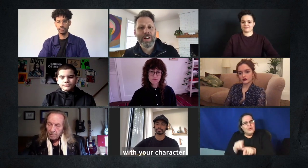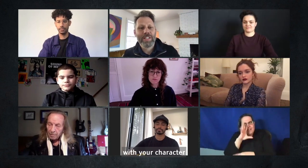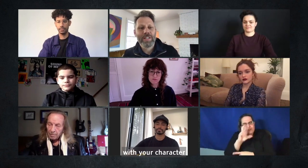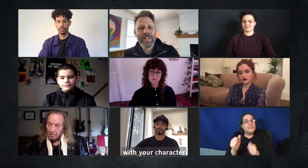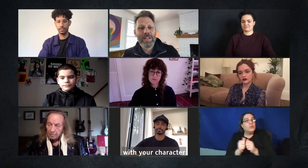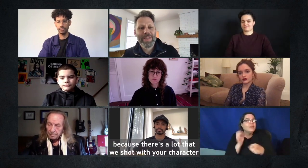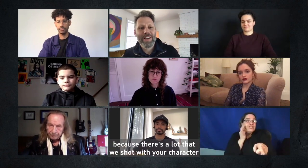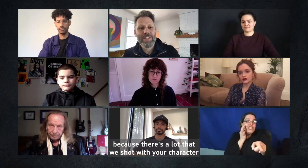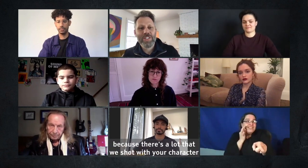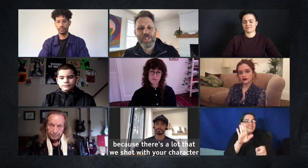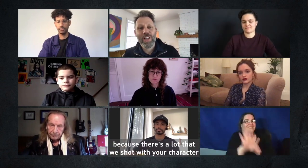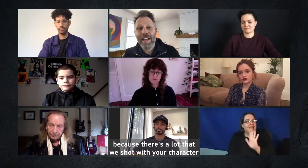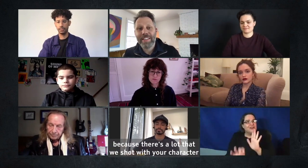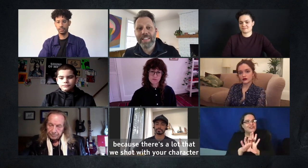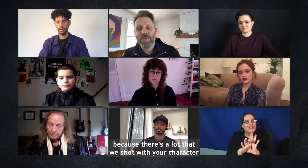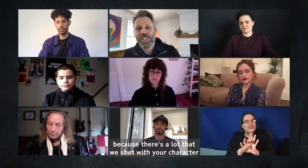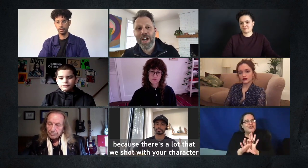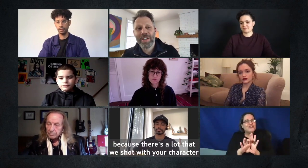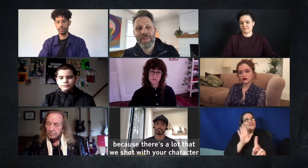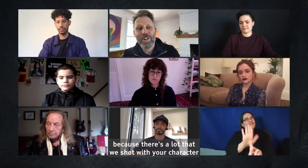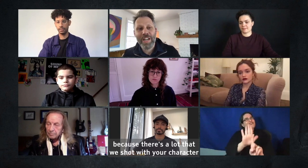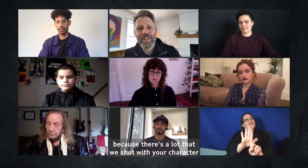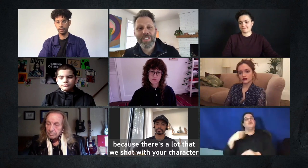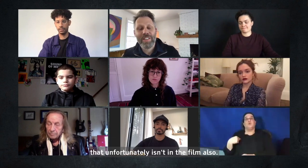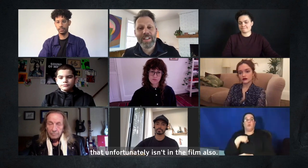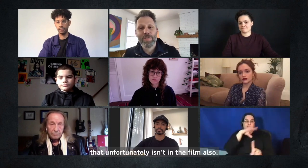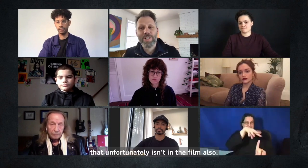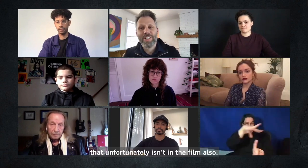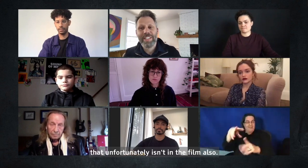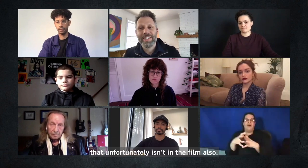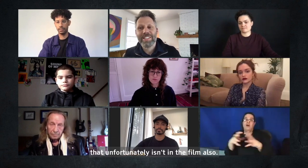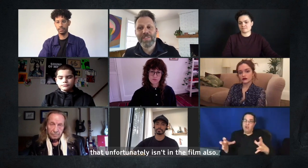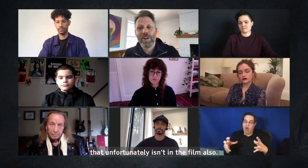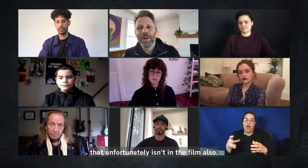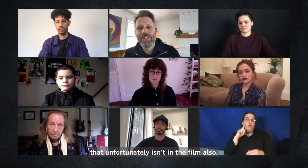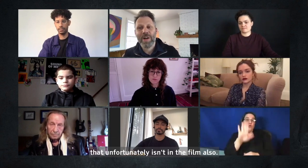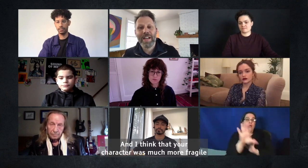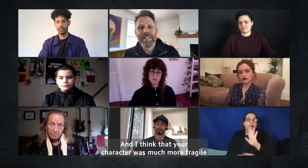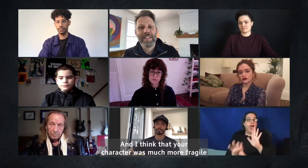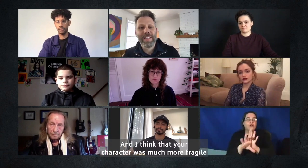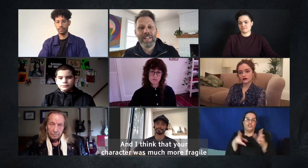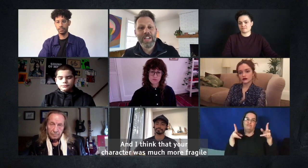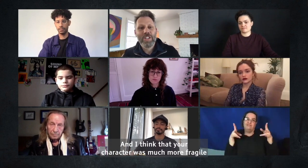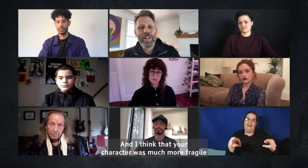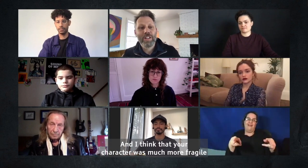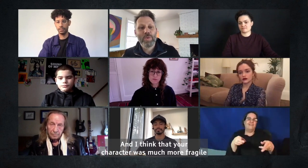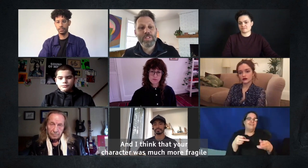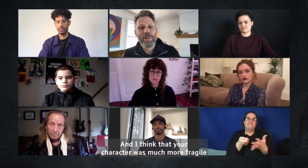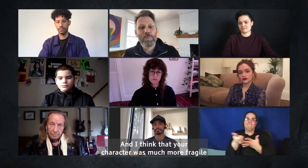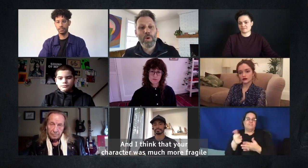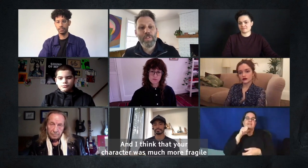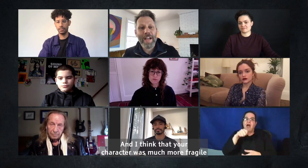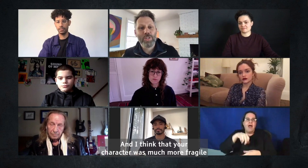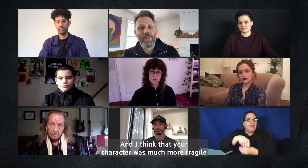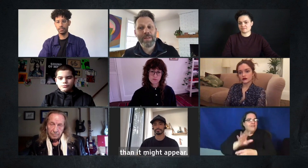your character, because there's a lot that we shot with your character that unfortunately isn't in the film also. And I think that your character was